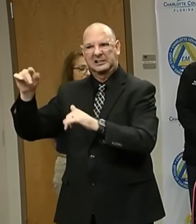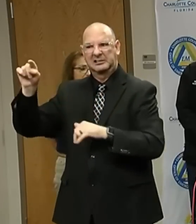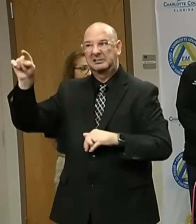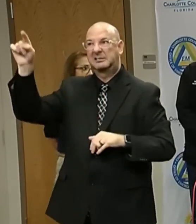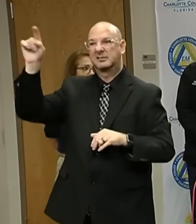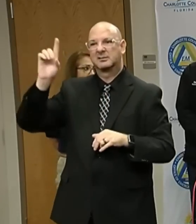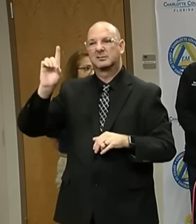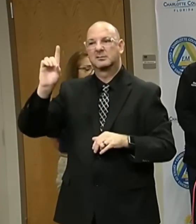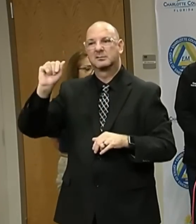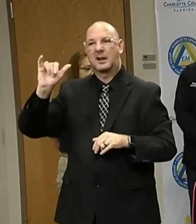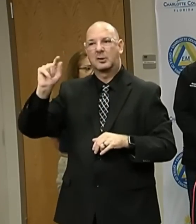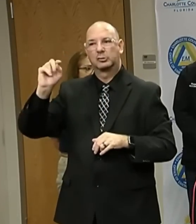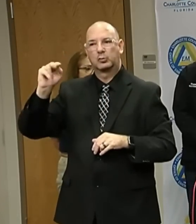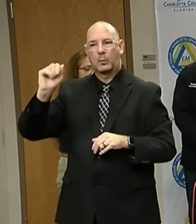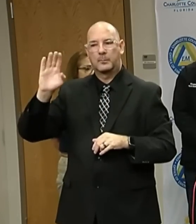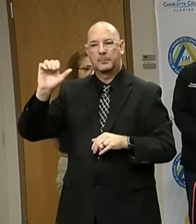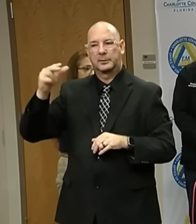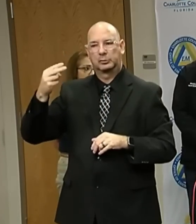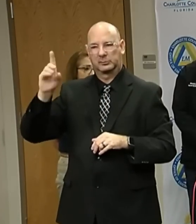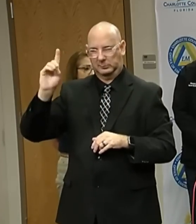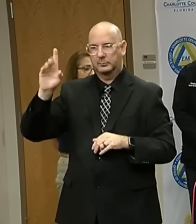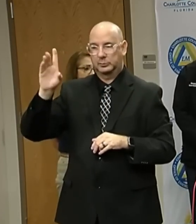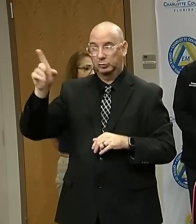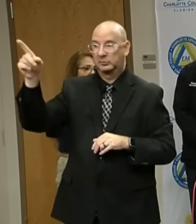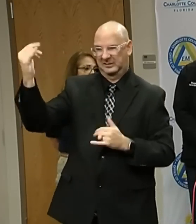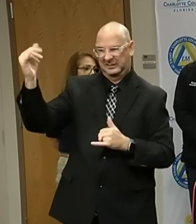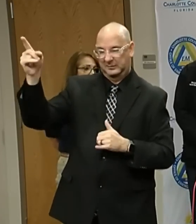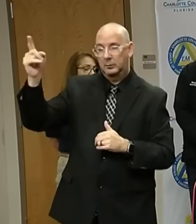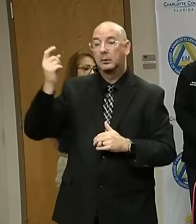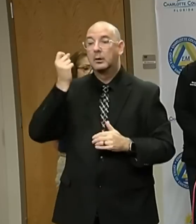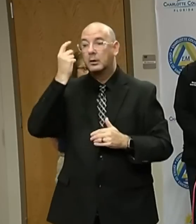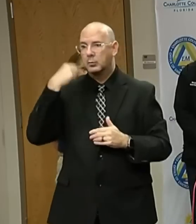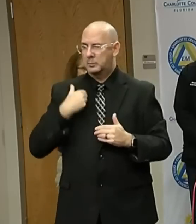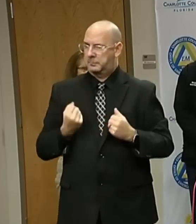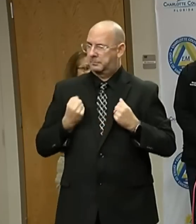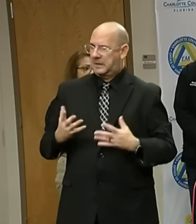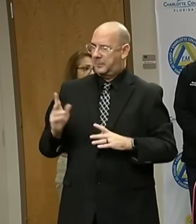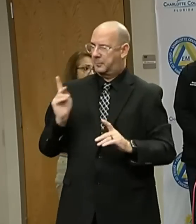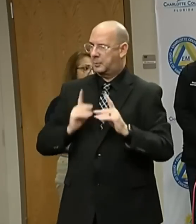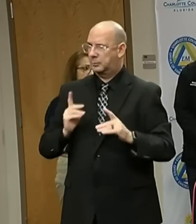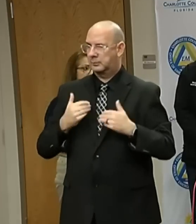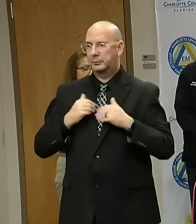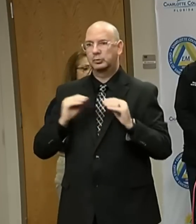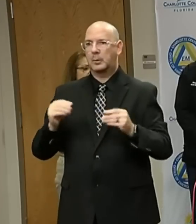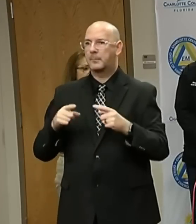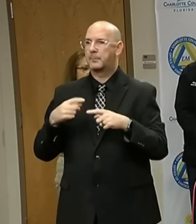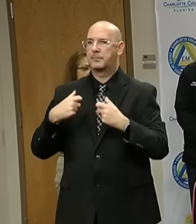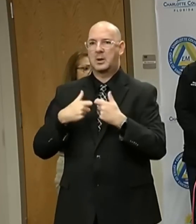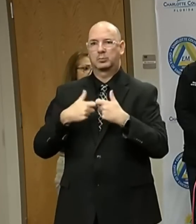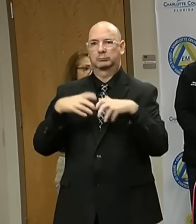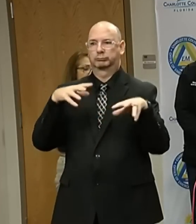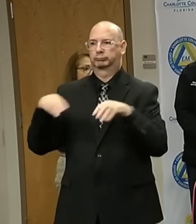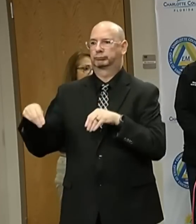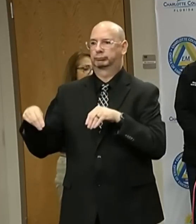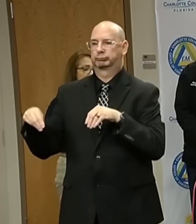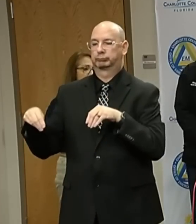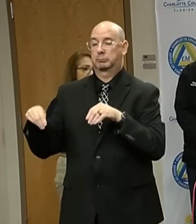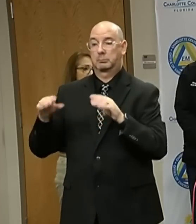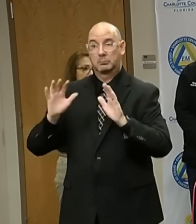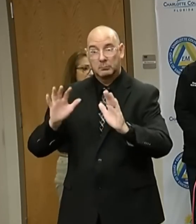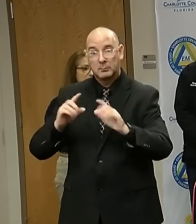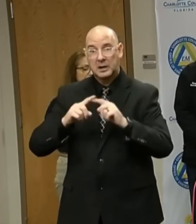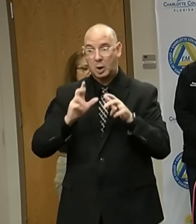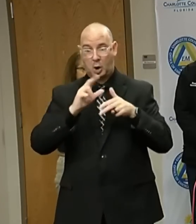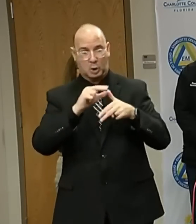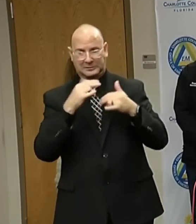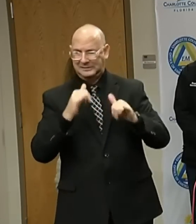customers who are out of power. But we have been able to restore over 700,000 customers before the storm has even left the state, and we're going to continue to